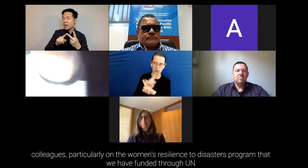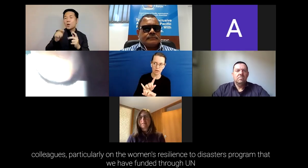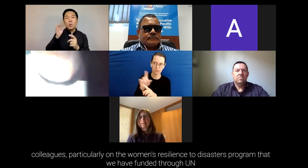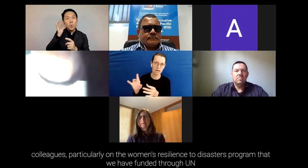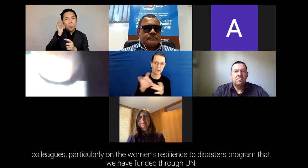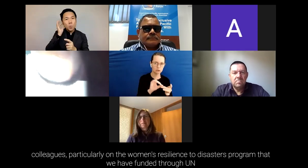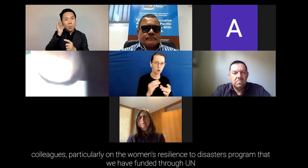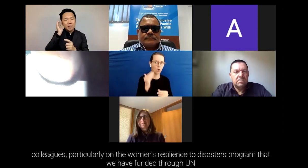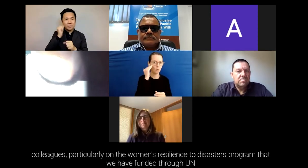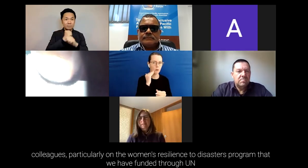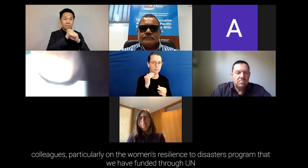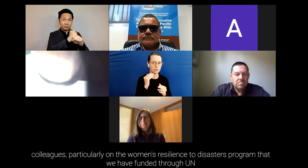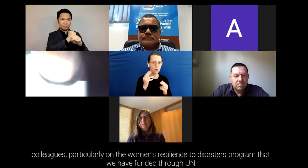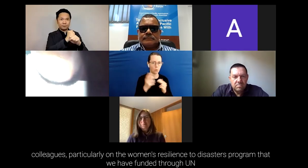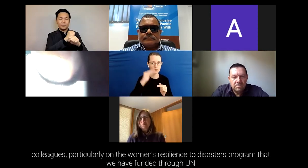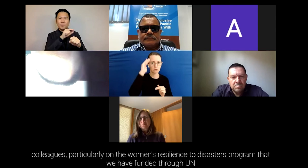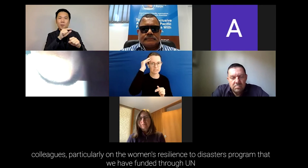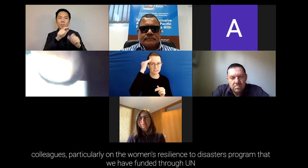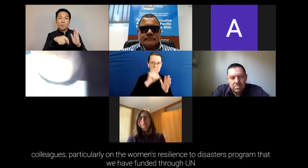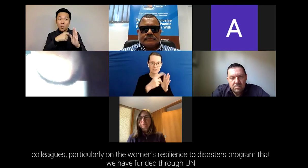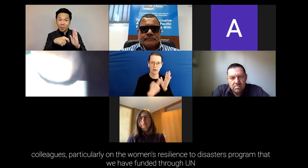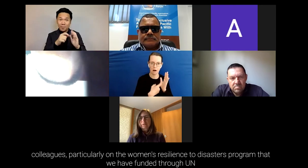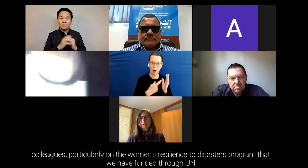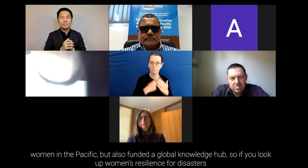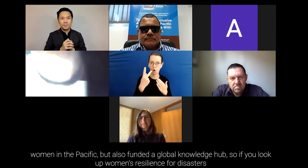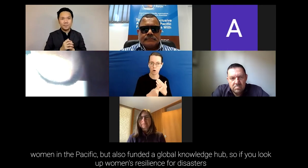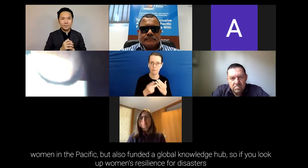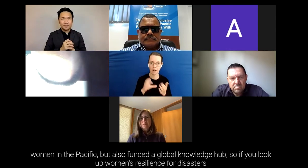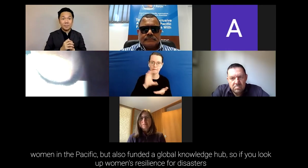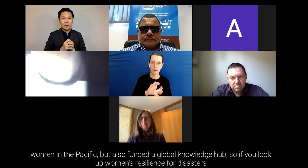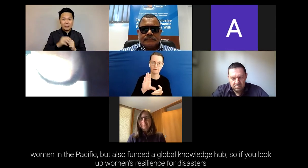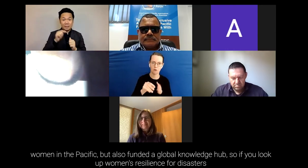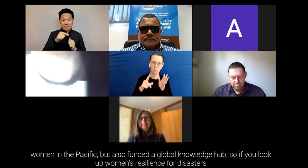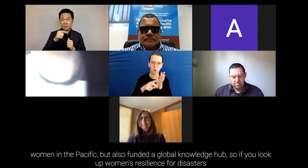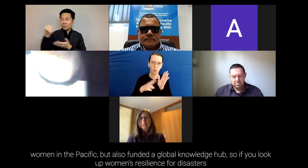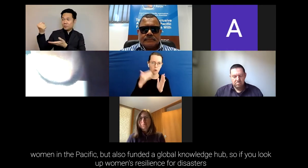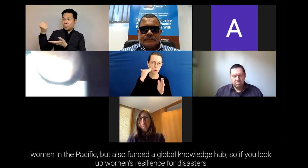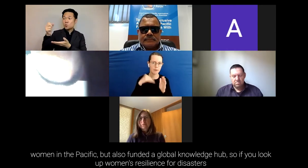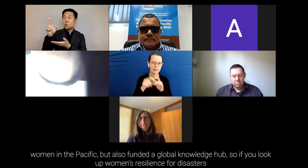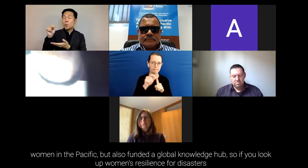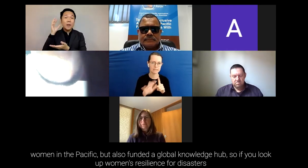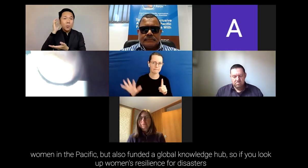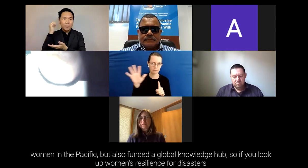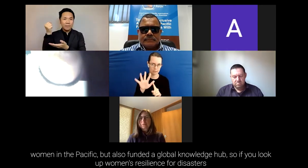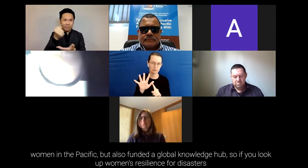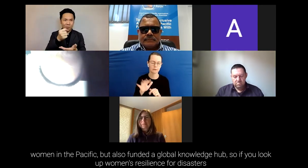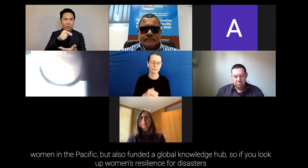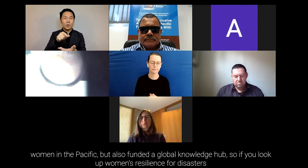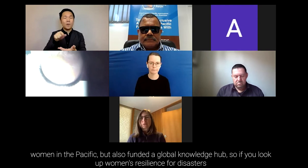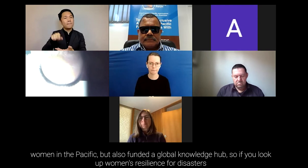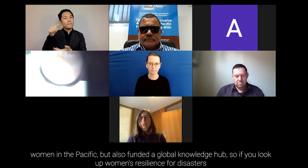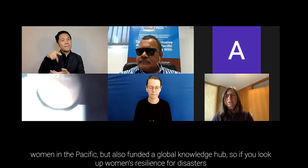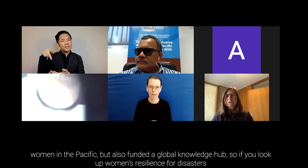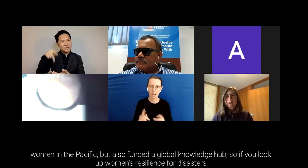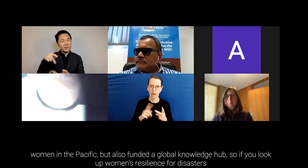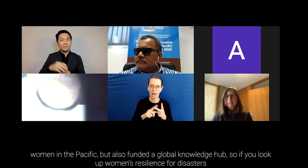program that we have funded through UN Women in the Pacific, but also funded a